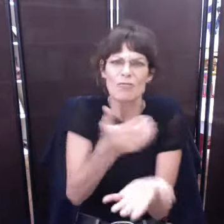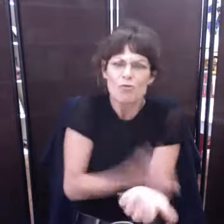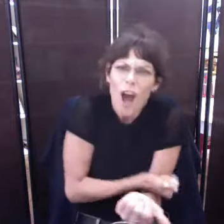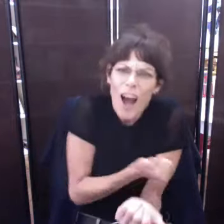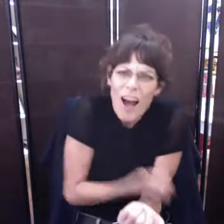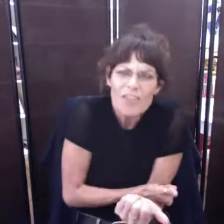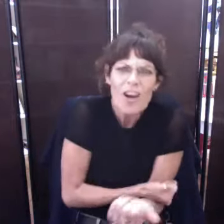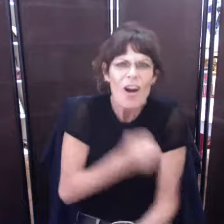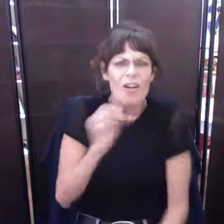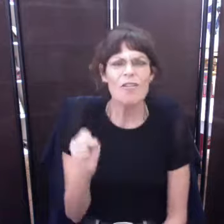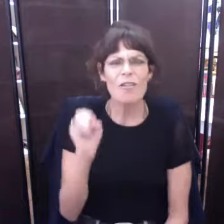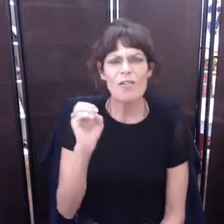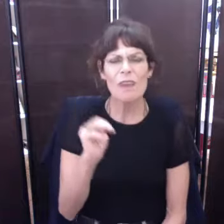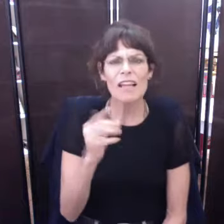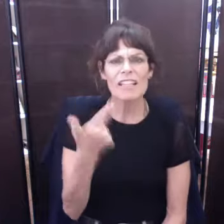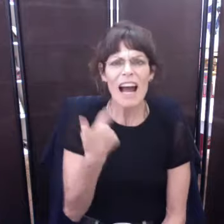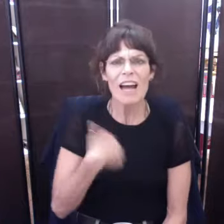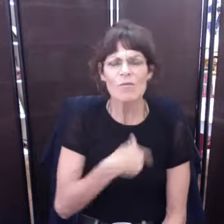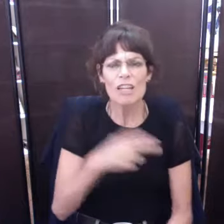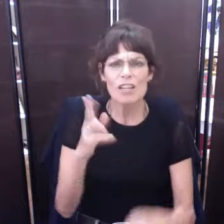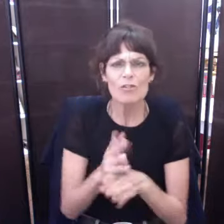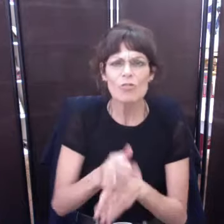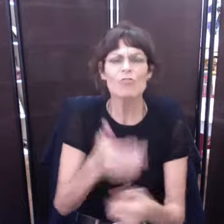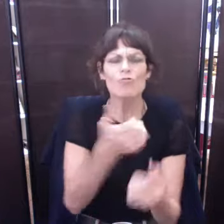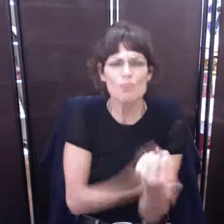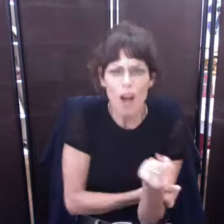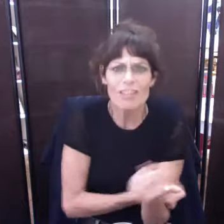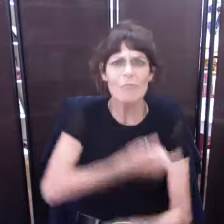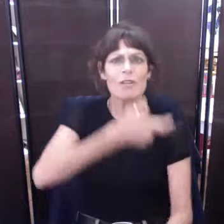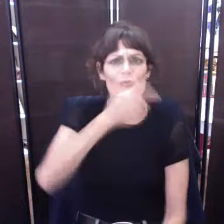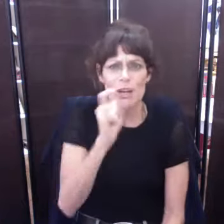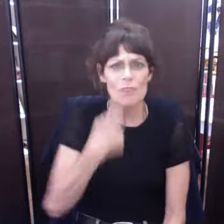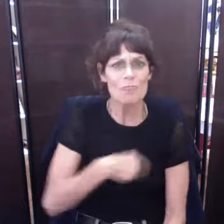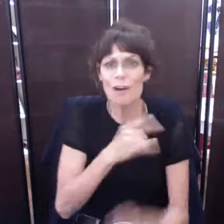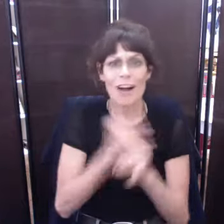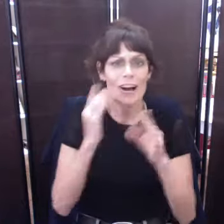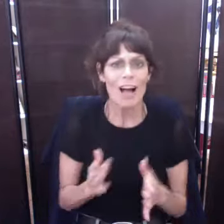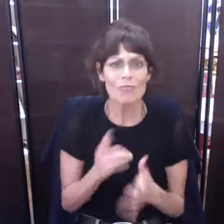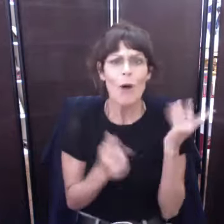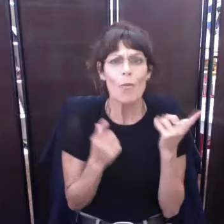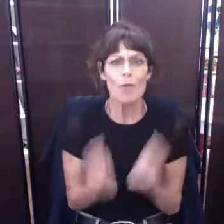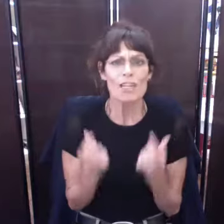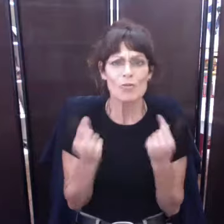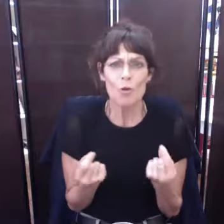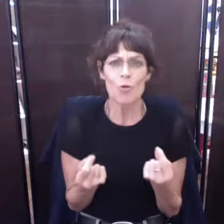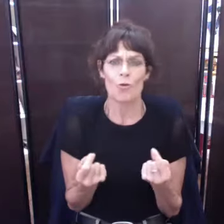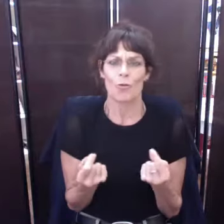do besides use drugs and drink when we're alcoholic? It's what we do. It demands